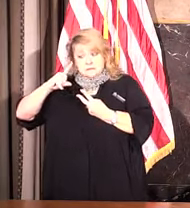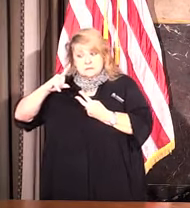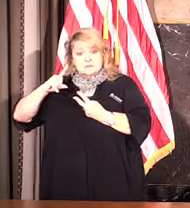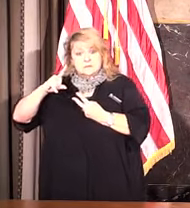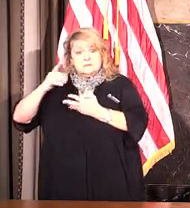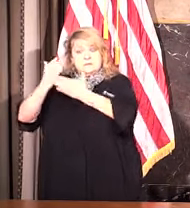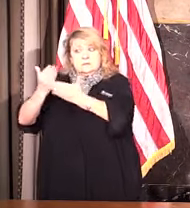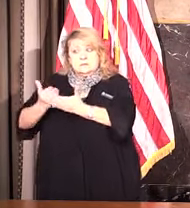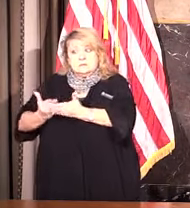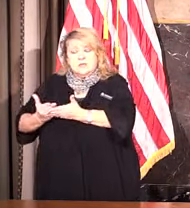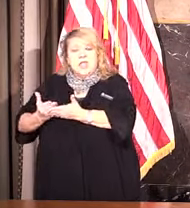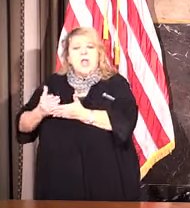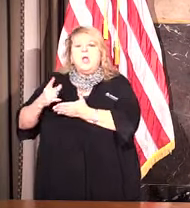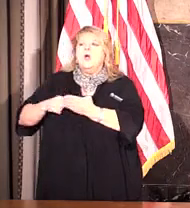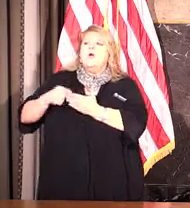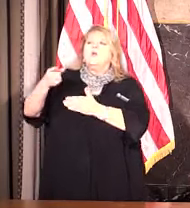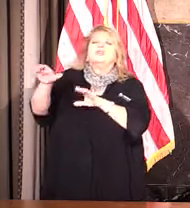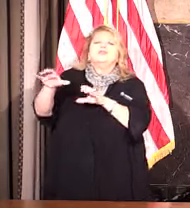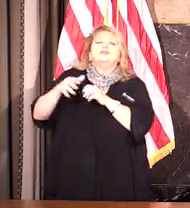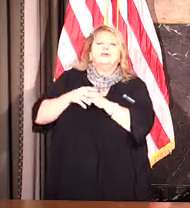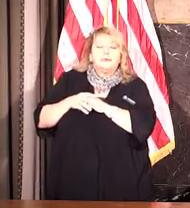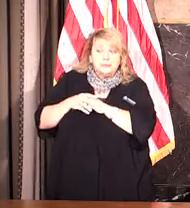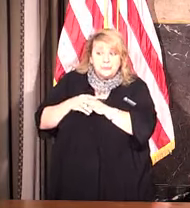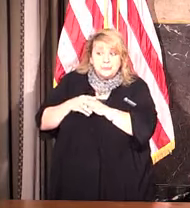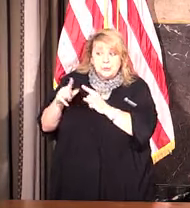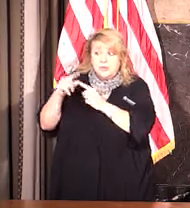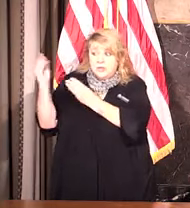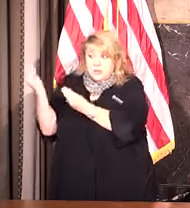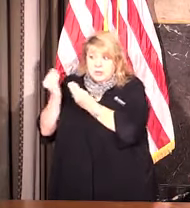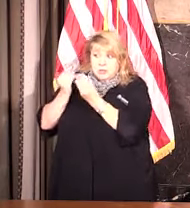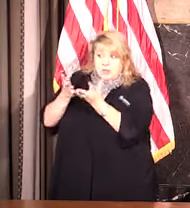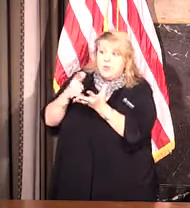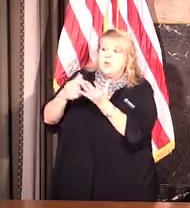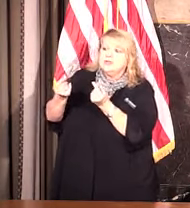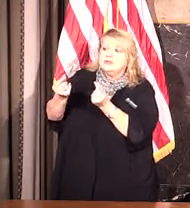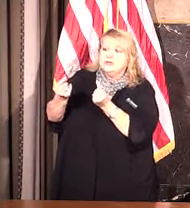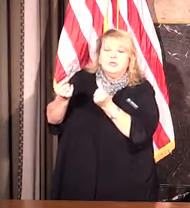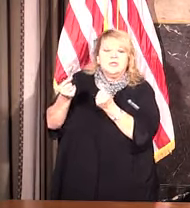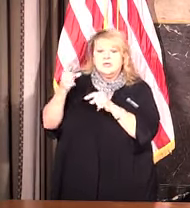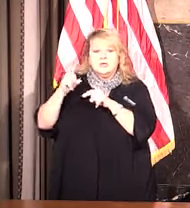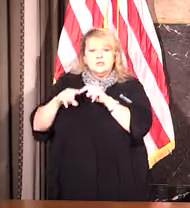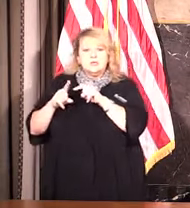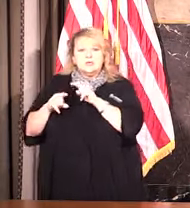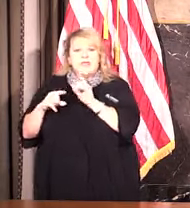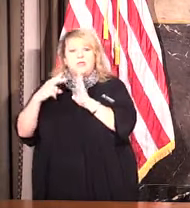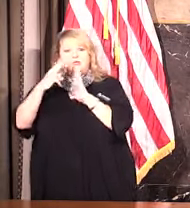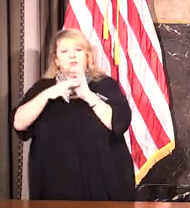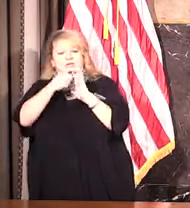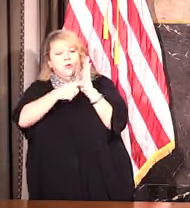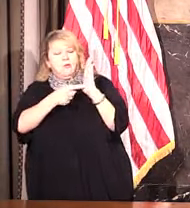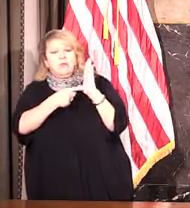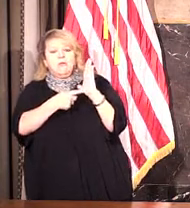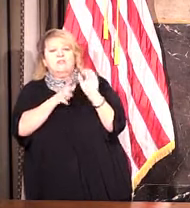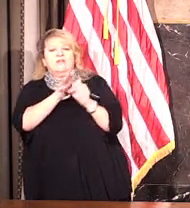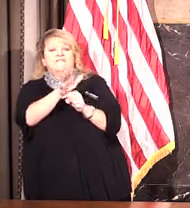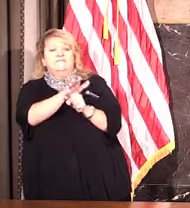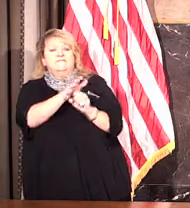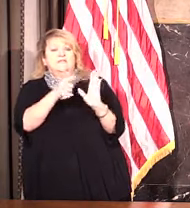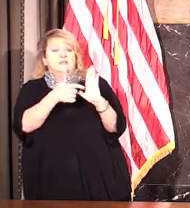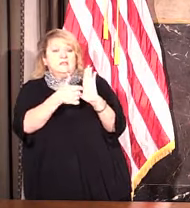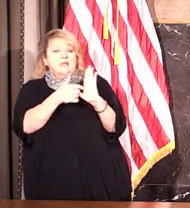it? Because quite frankly, there's no way that you can get to the bottom of that by reading that article, but what that